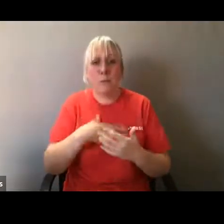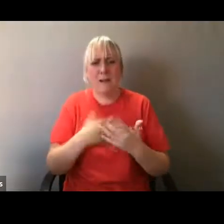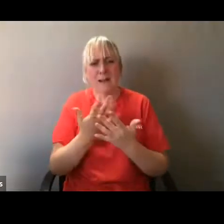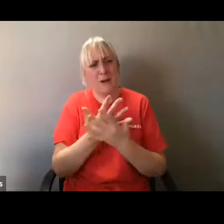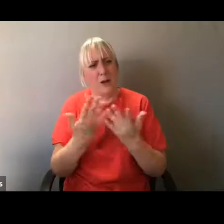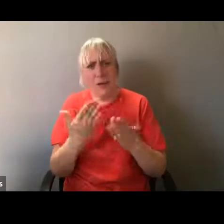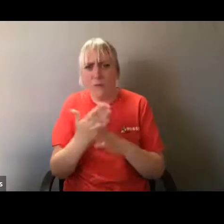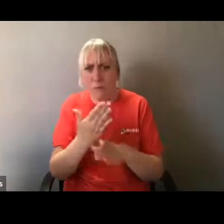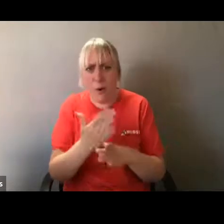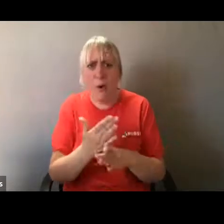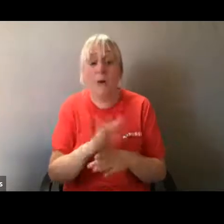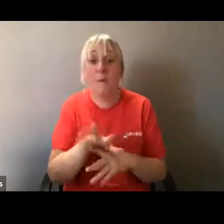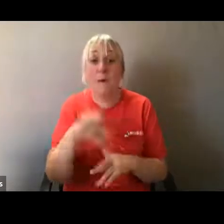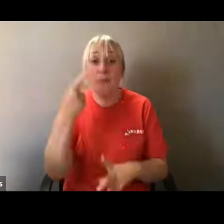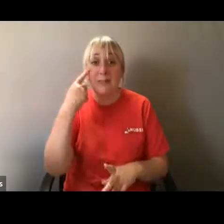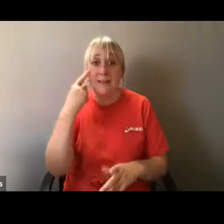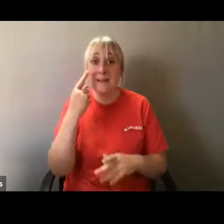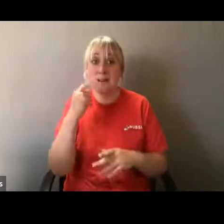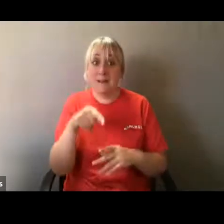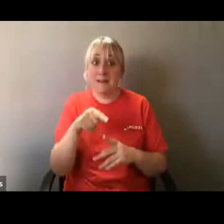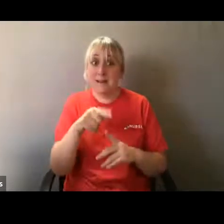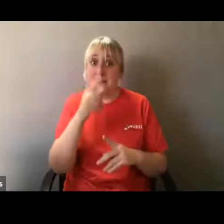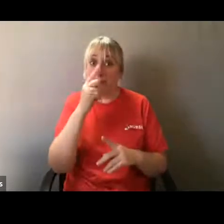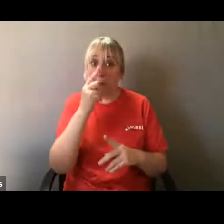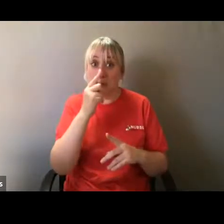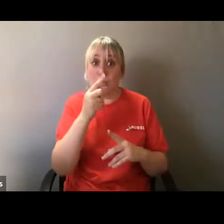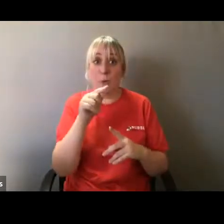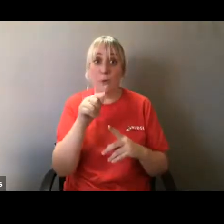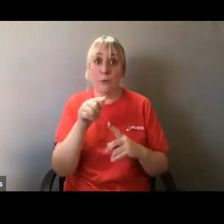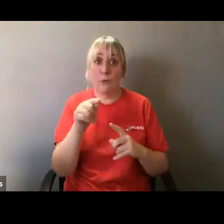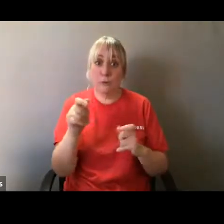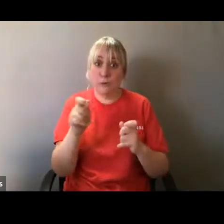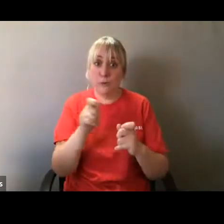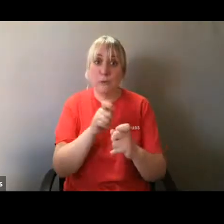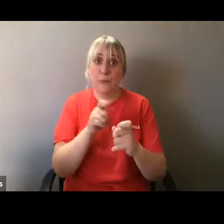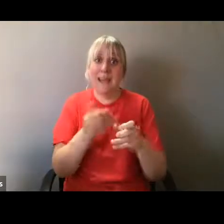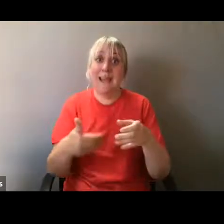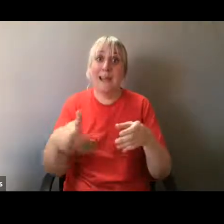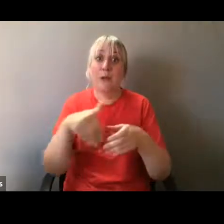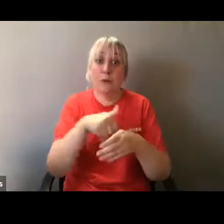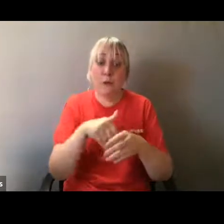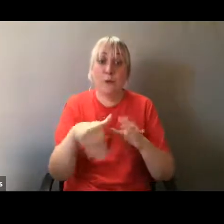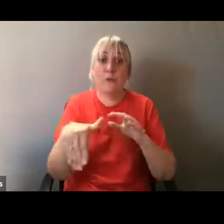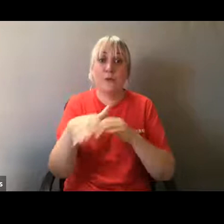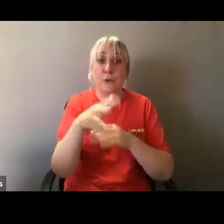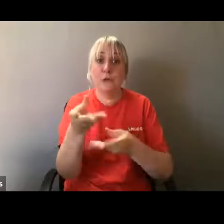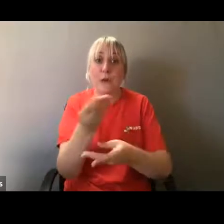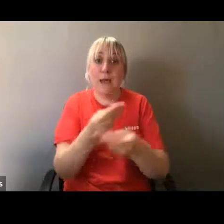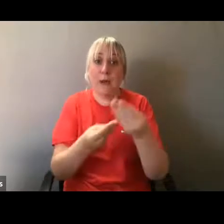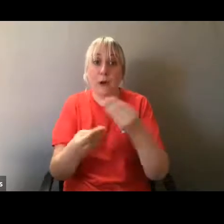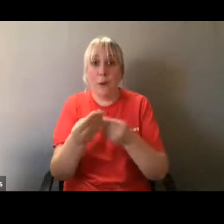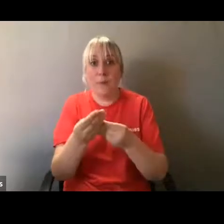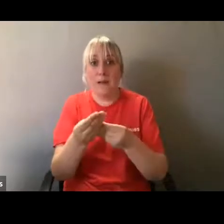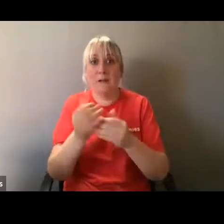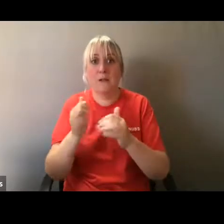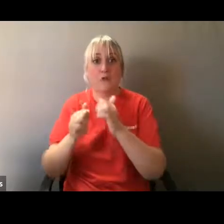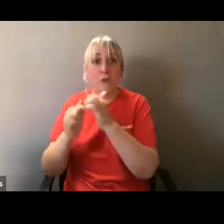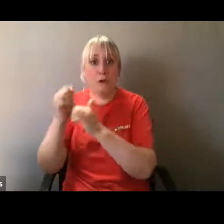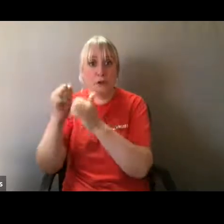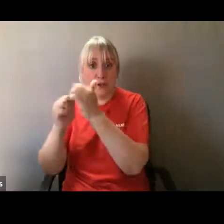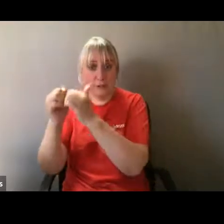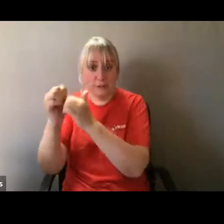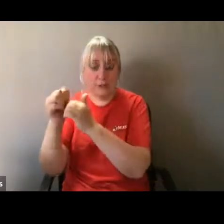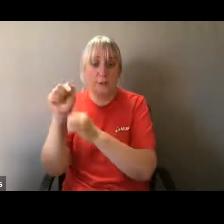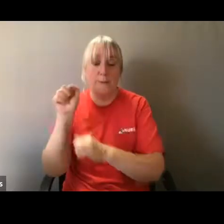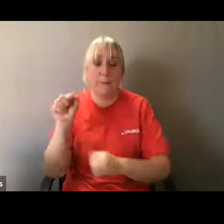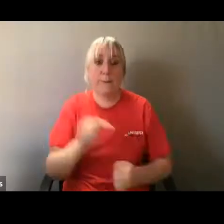but I think it can be possible, and particularly with reference to the particular socio-economic structures that we live under and the